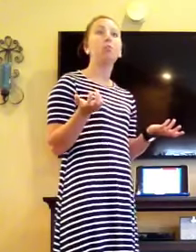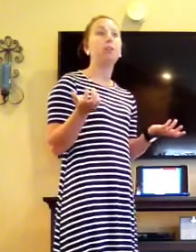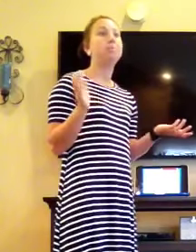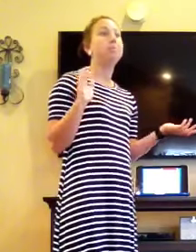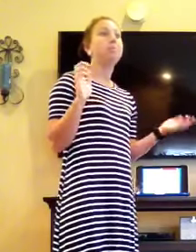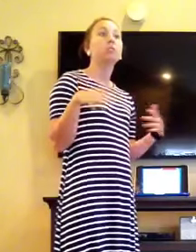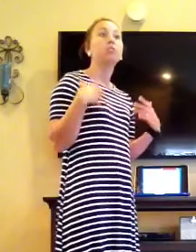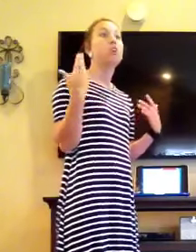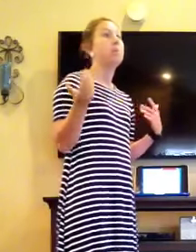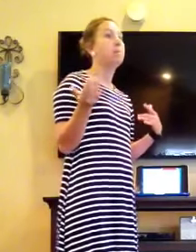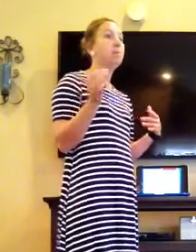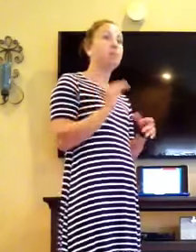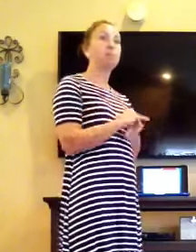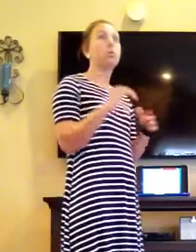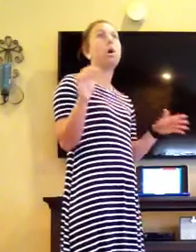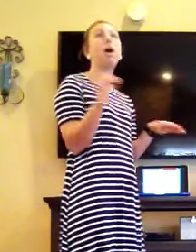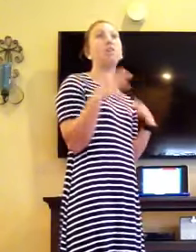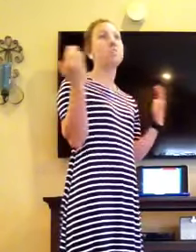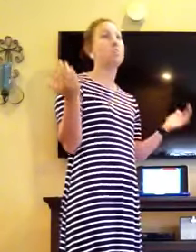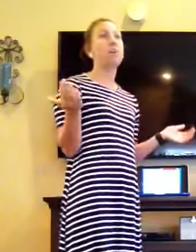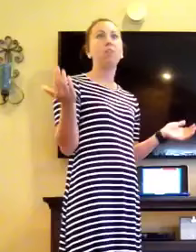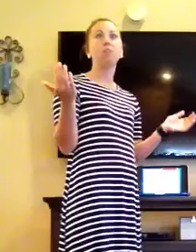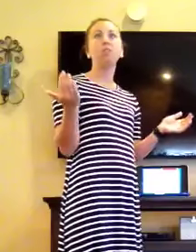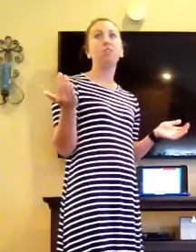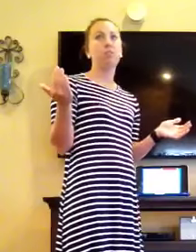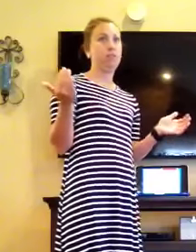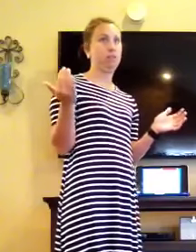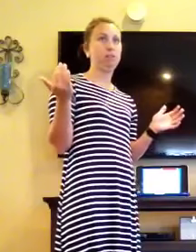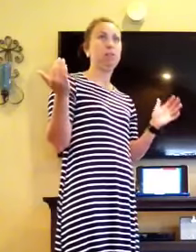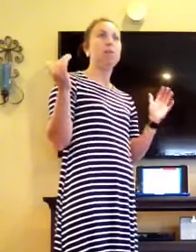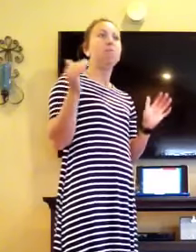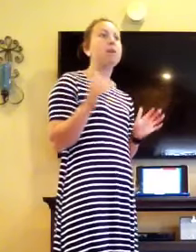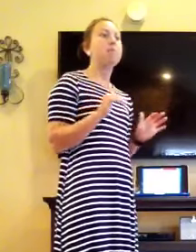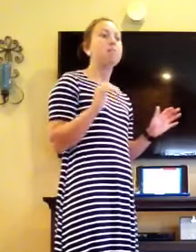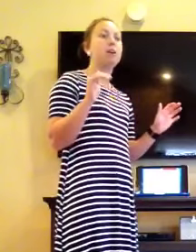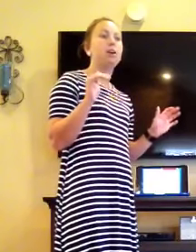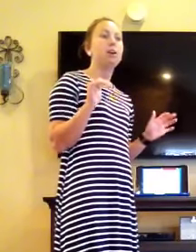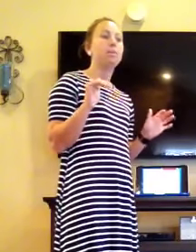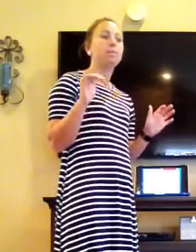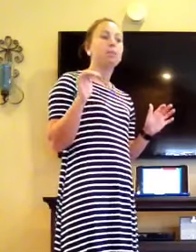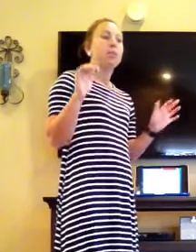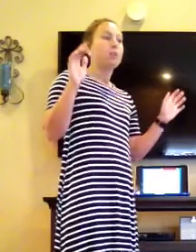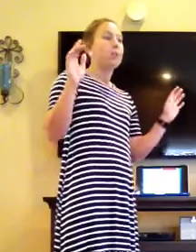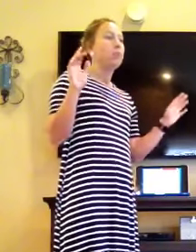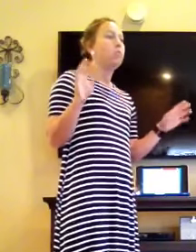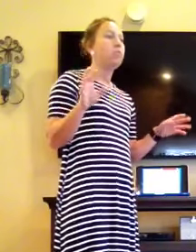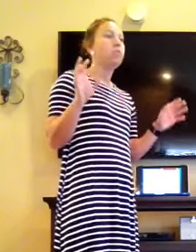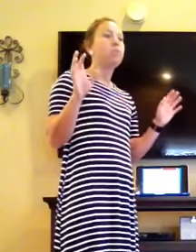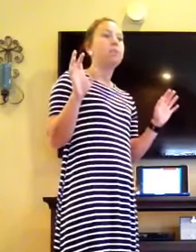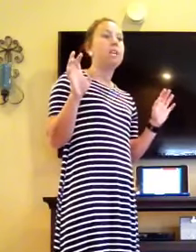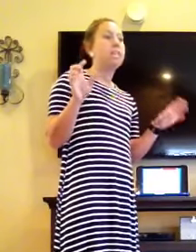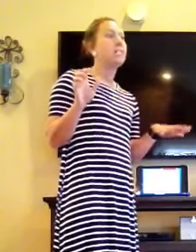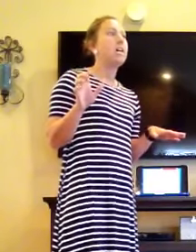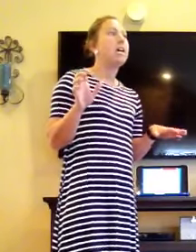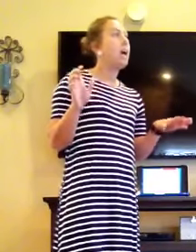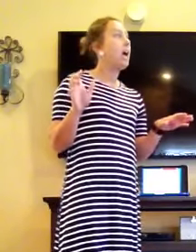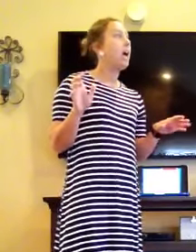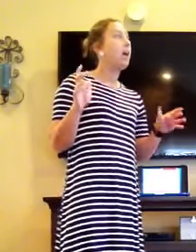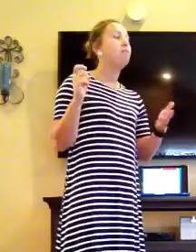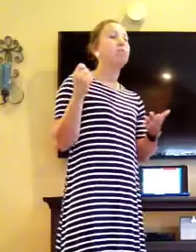on sharpening pencils. Well, how can we solve this? Maybe you need to have your